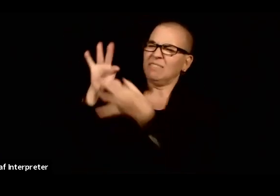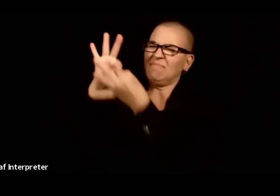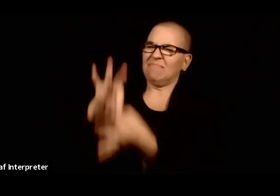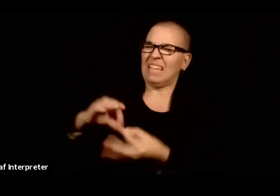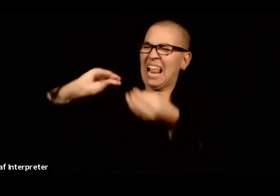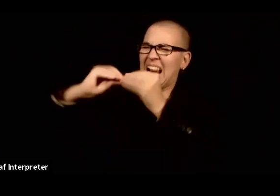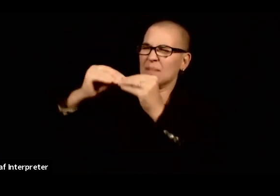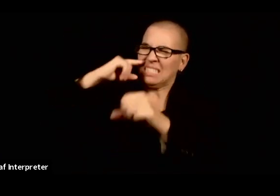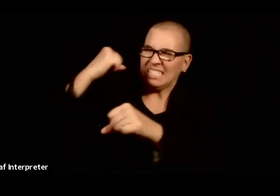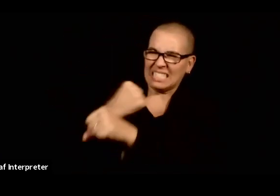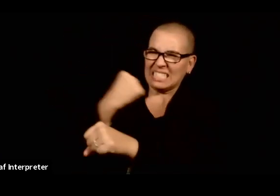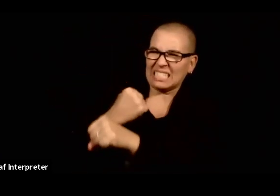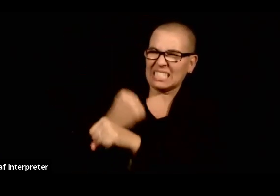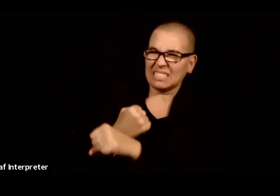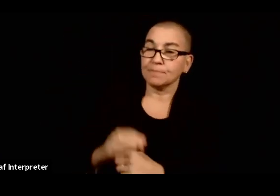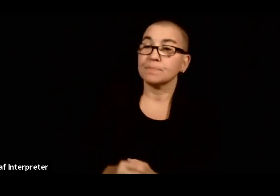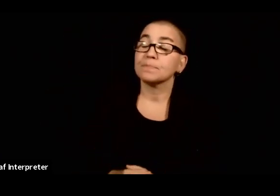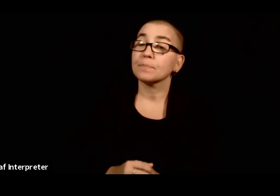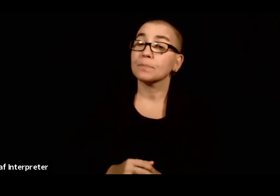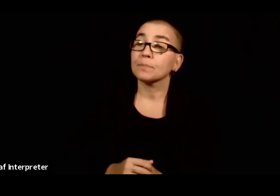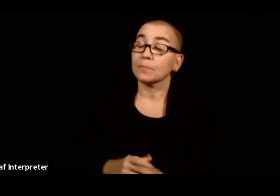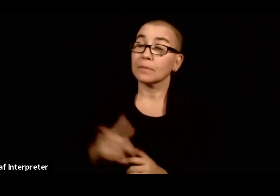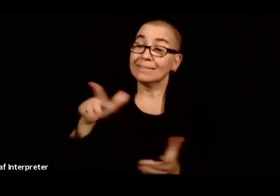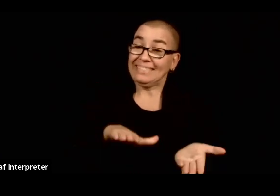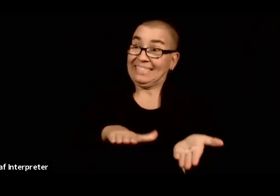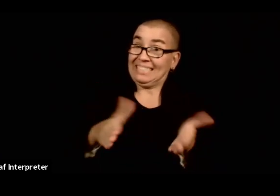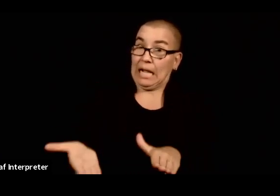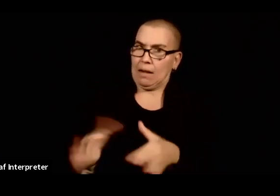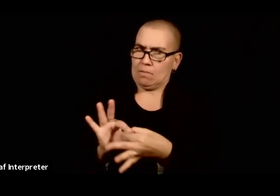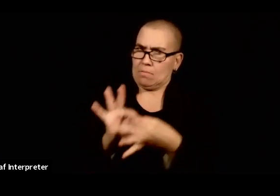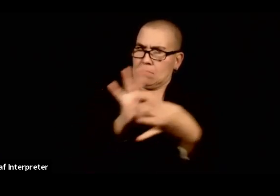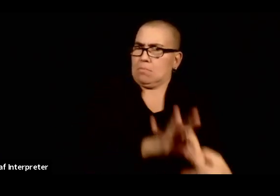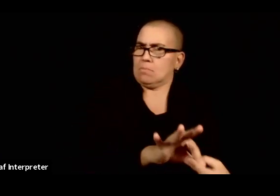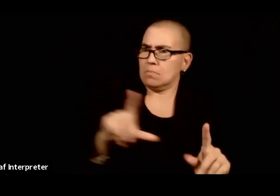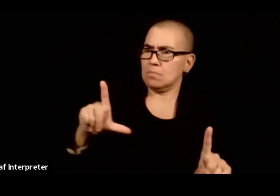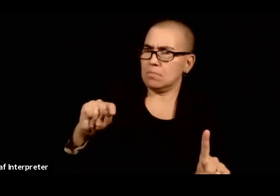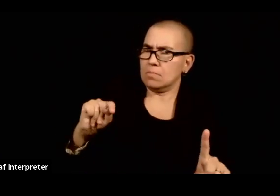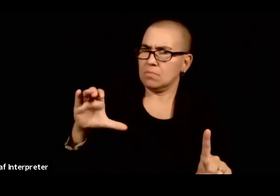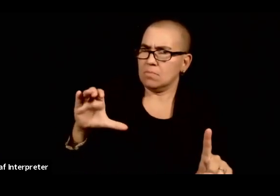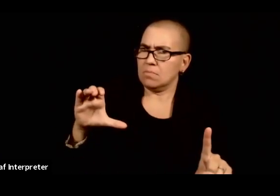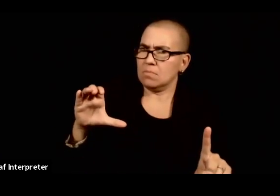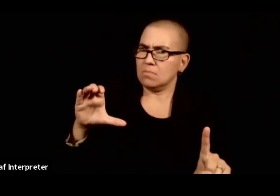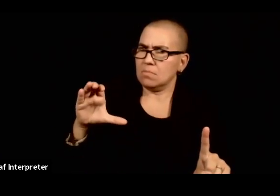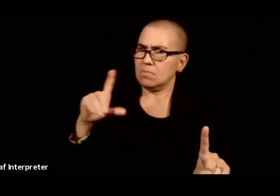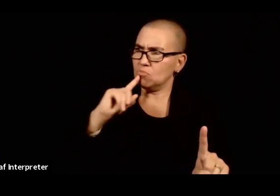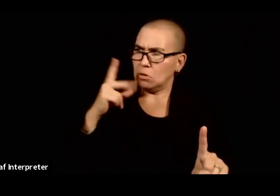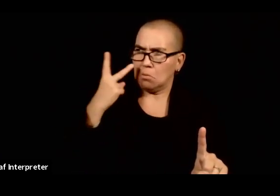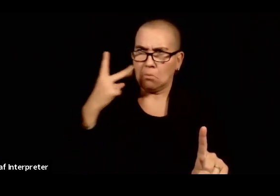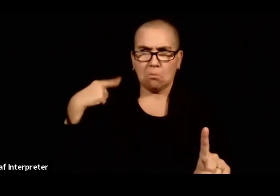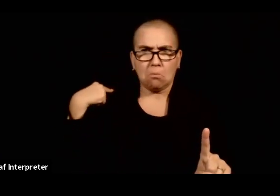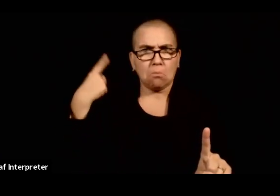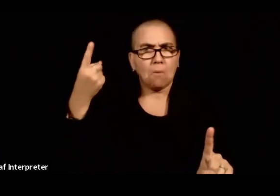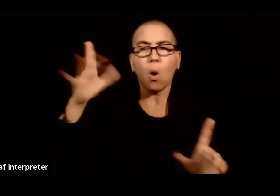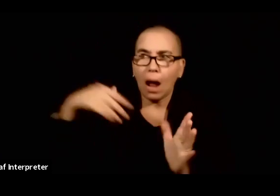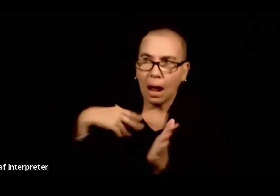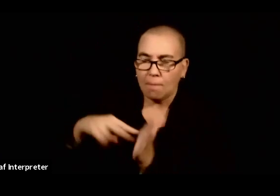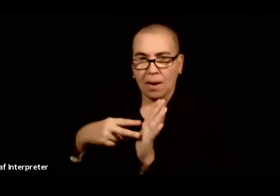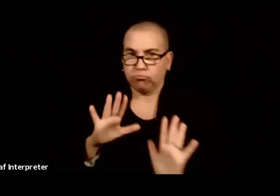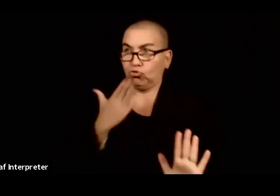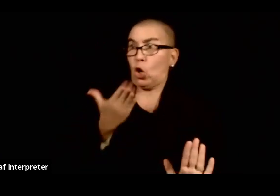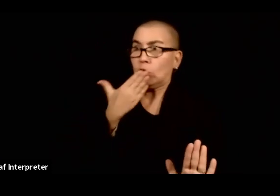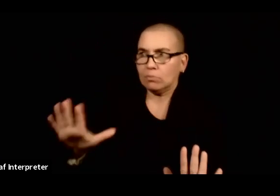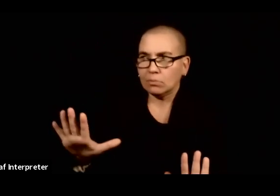care facilities. We haven't really seen, fortunately, we haven't seen those go up in proportion to the increase in